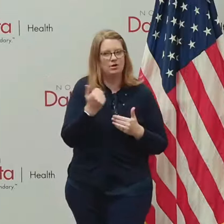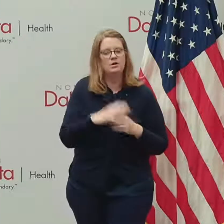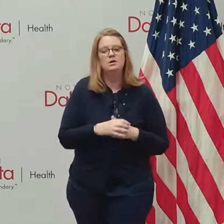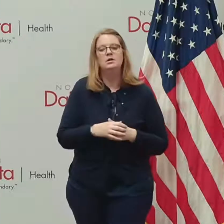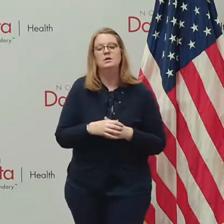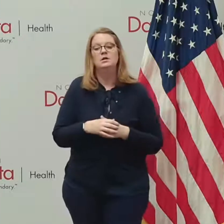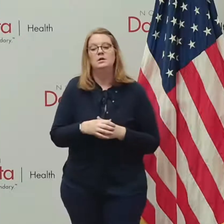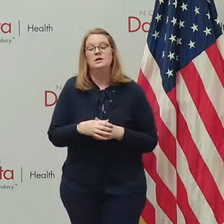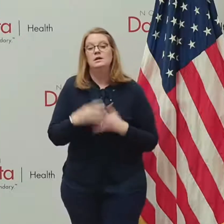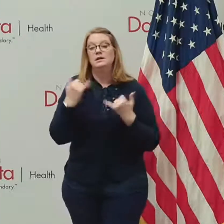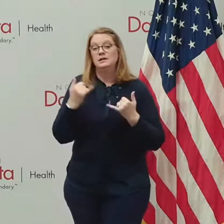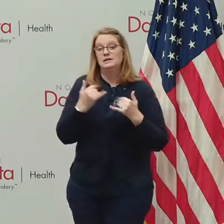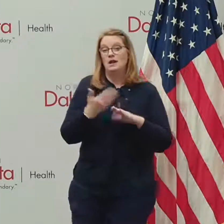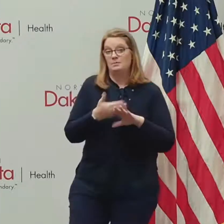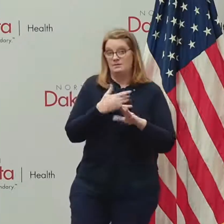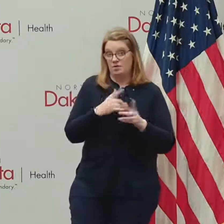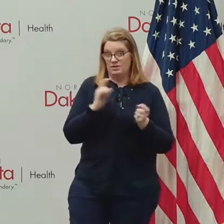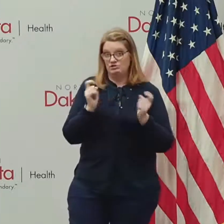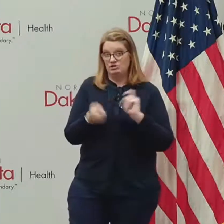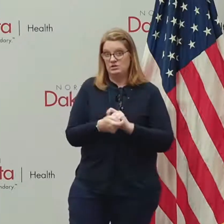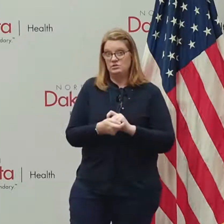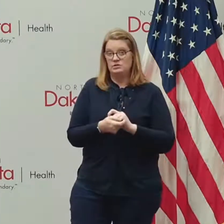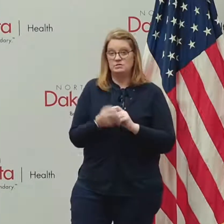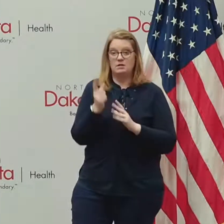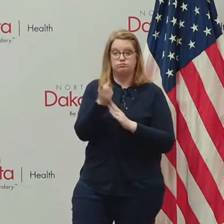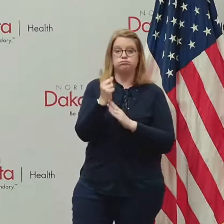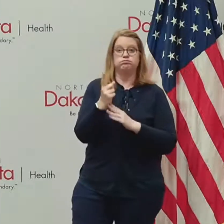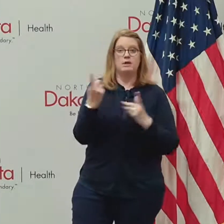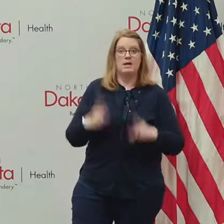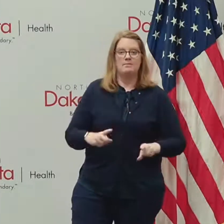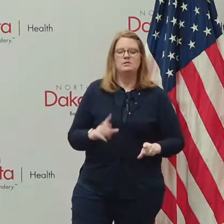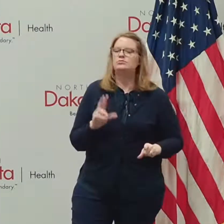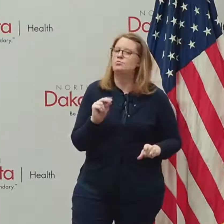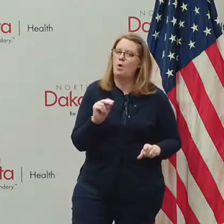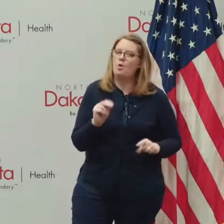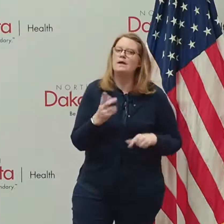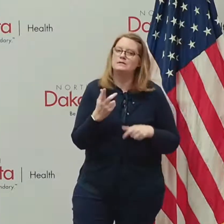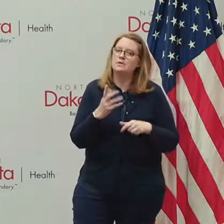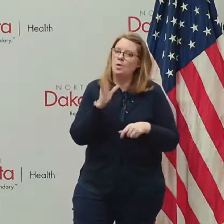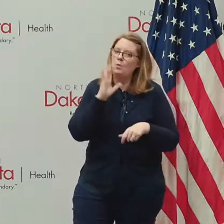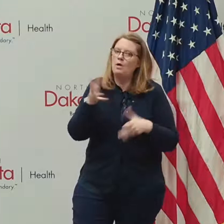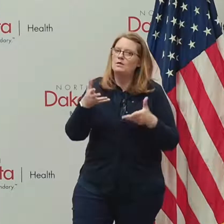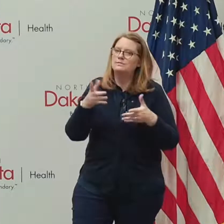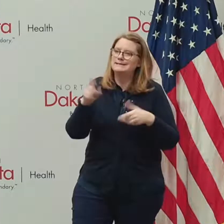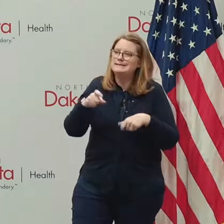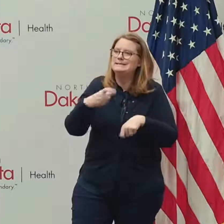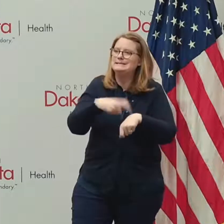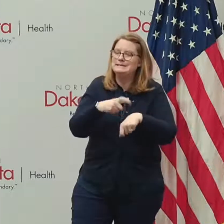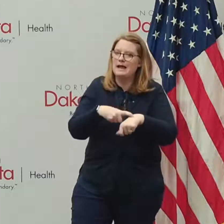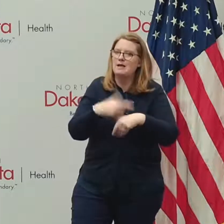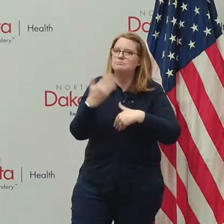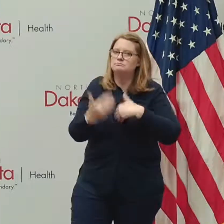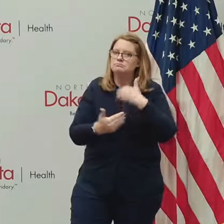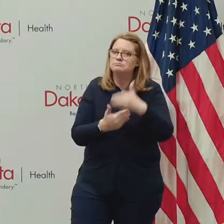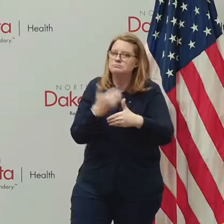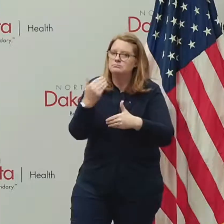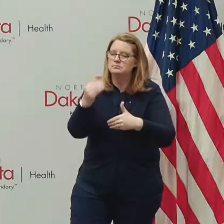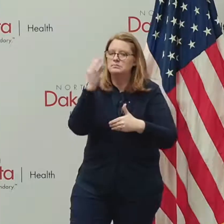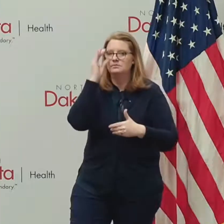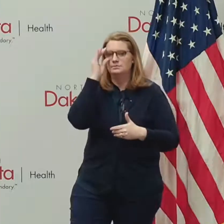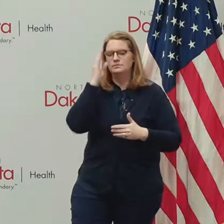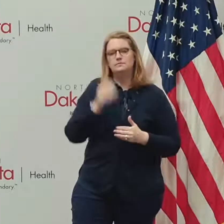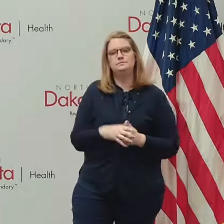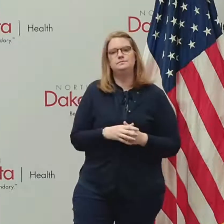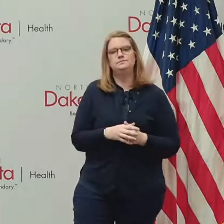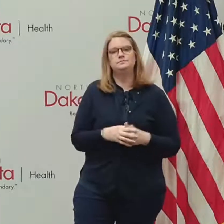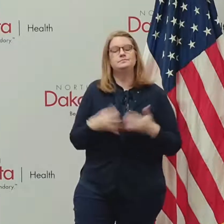the impact of those changes, so we want to see positive impacts. We expect that we'll see those several weeks out from now.